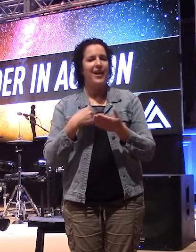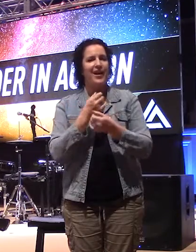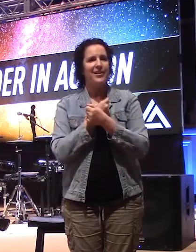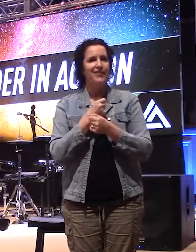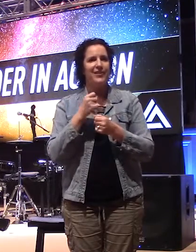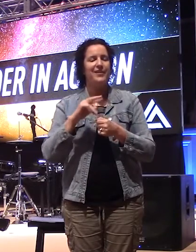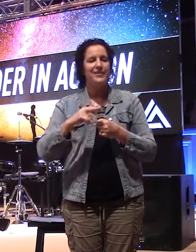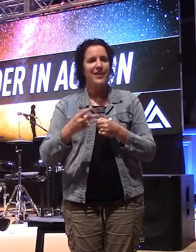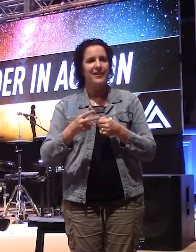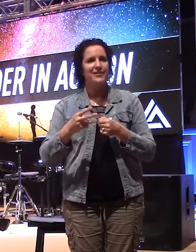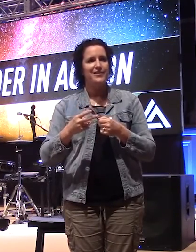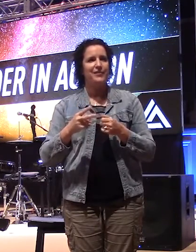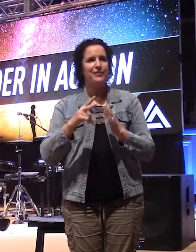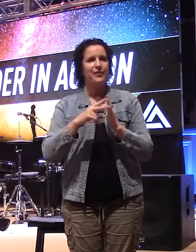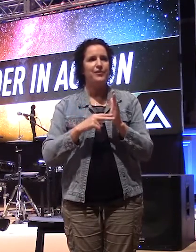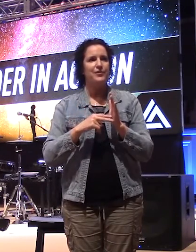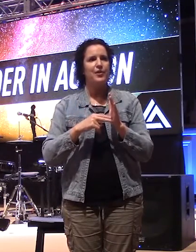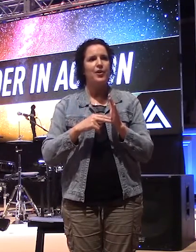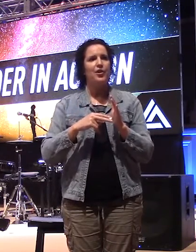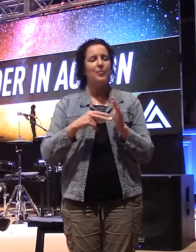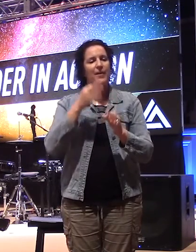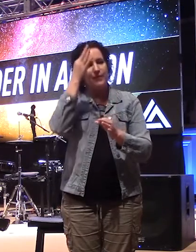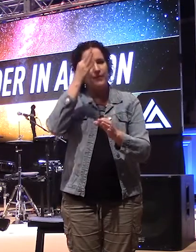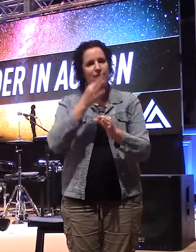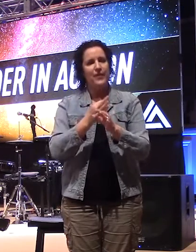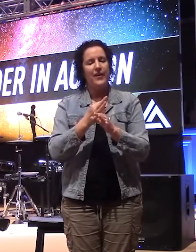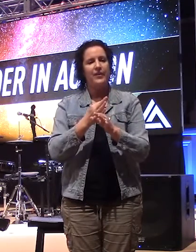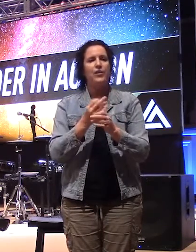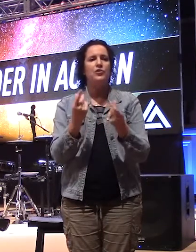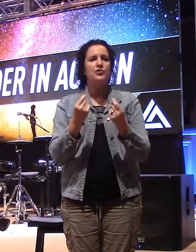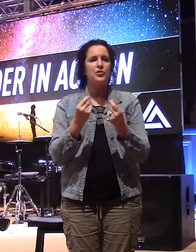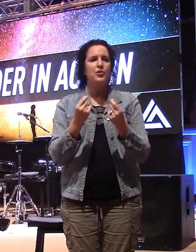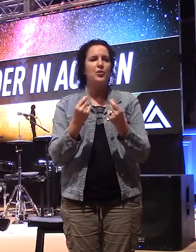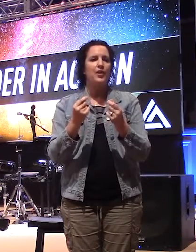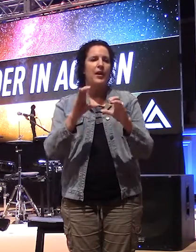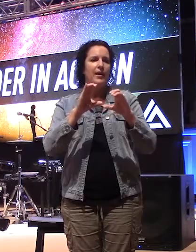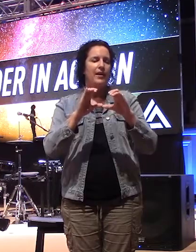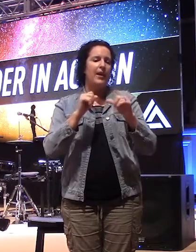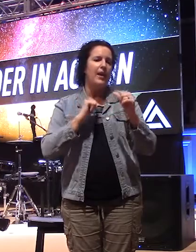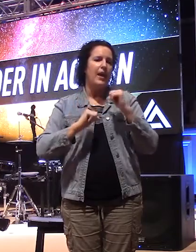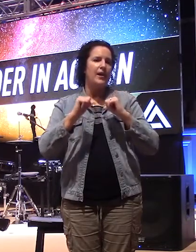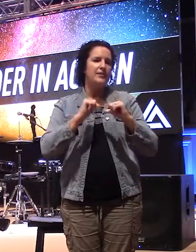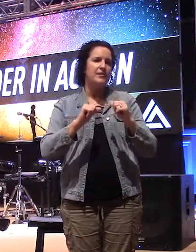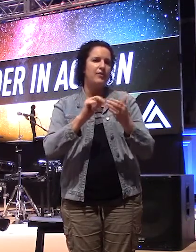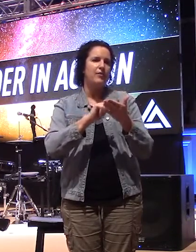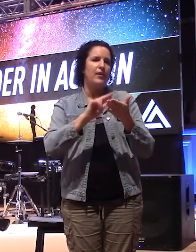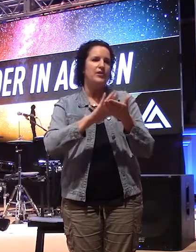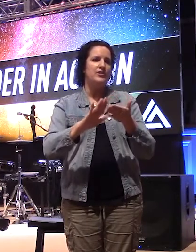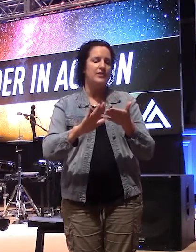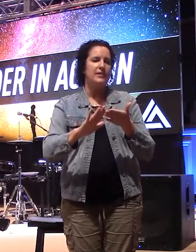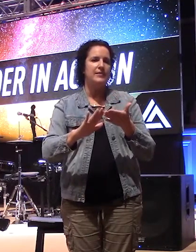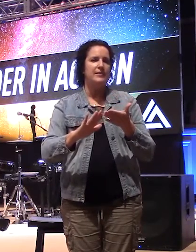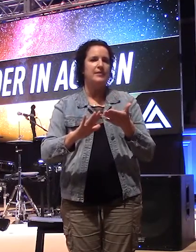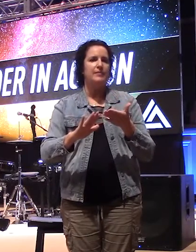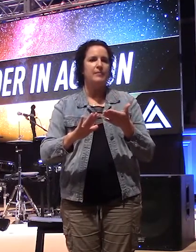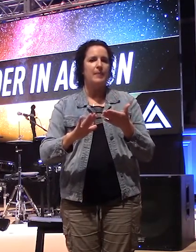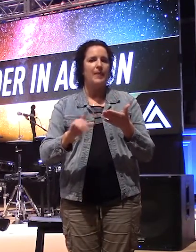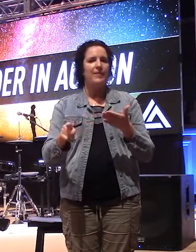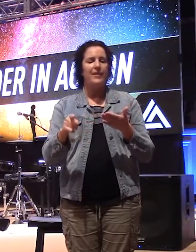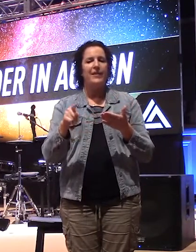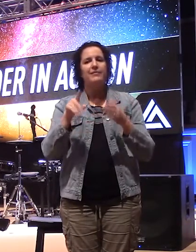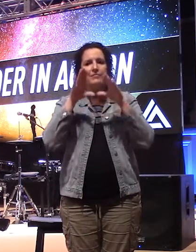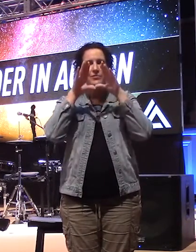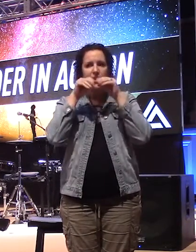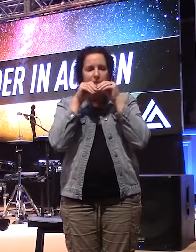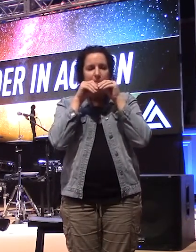verses. Who by faith conquered kingdoms, performed acts of righteousness, obtained promises, shut the mouths of lions. That sounds exciting,